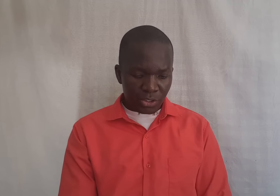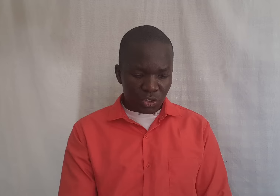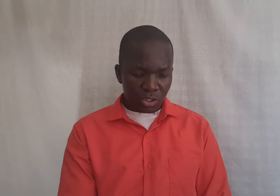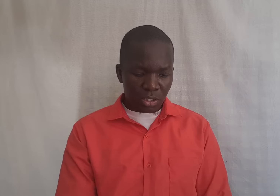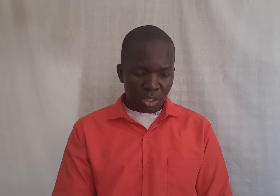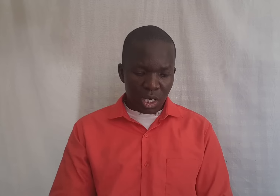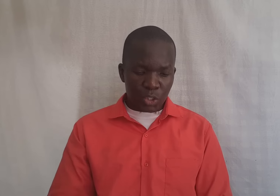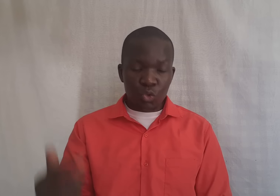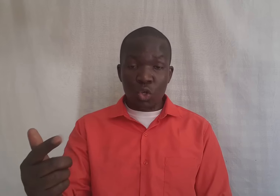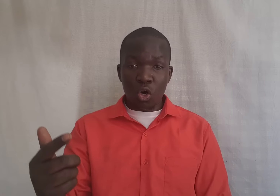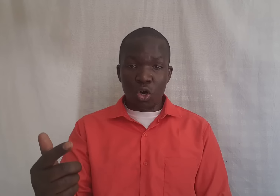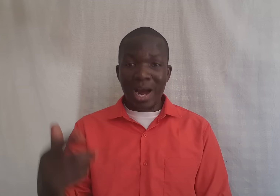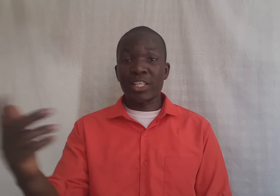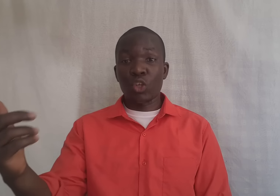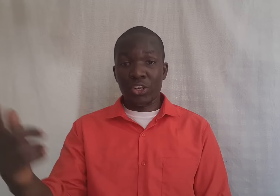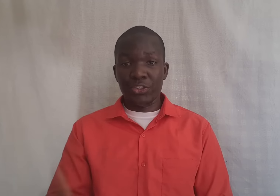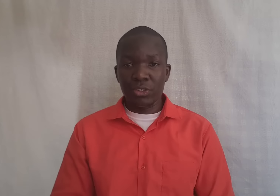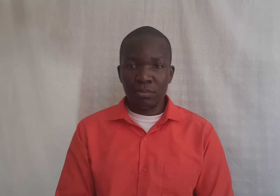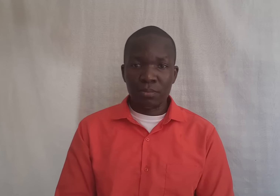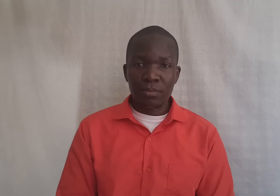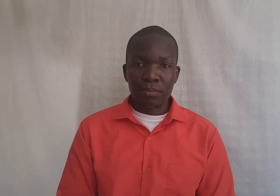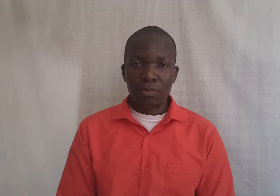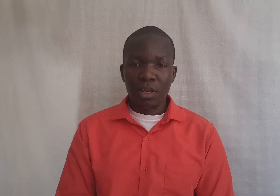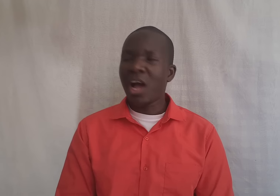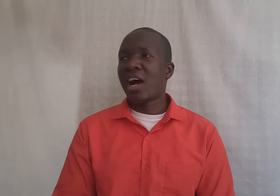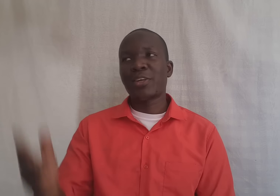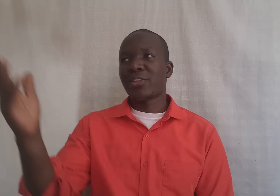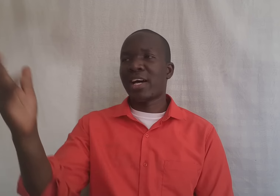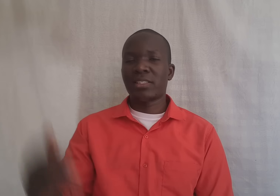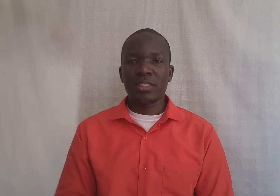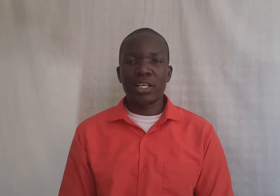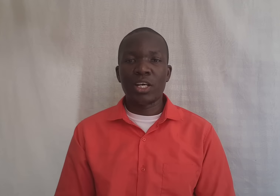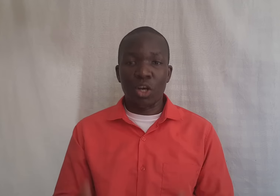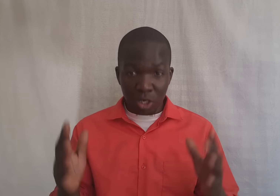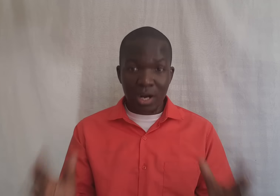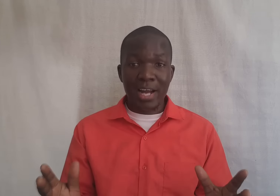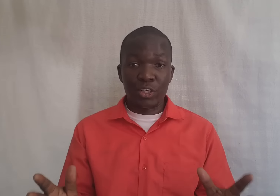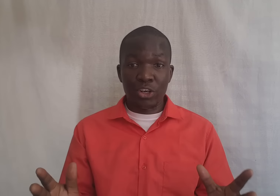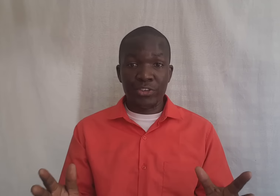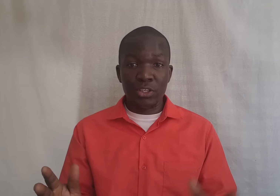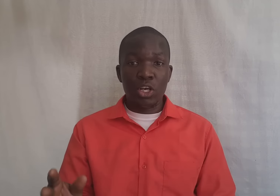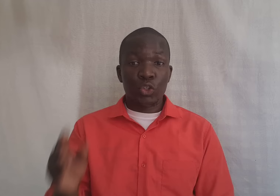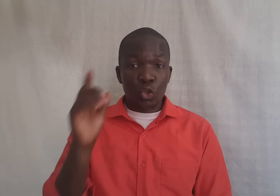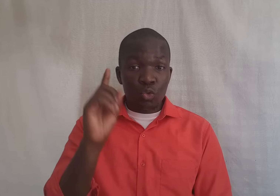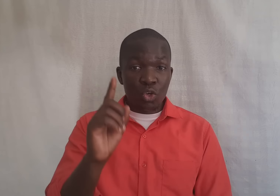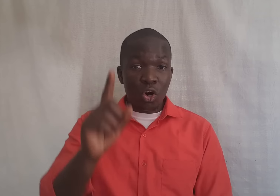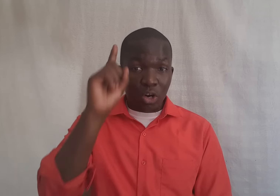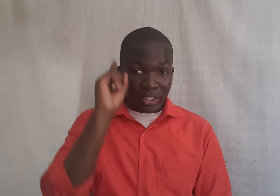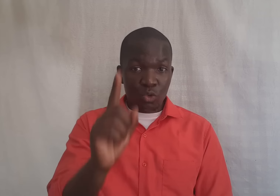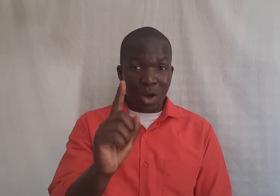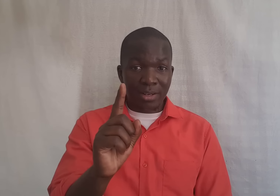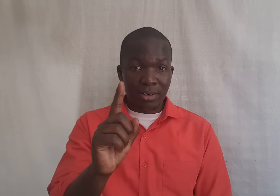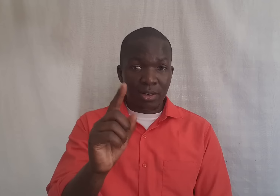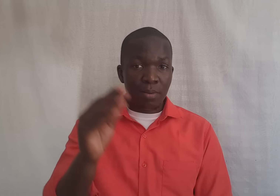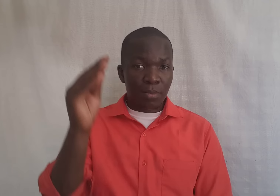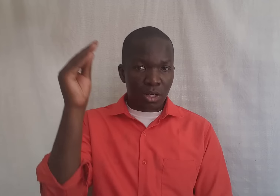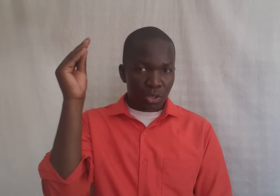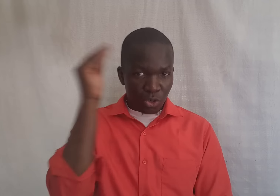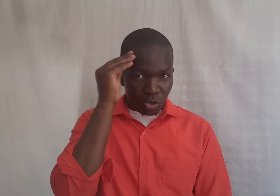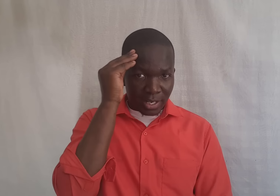is to know and knowledge. I know that. And knowledge. So to know is one. No, like